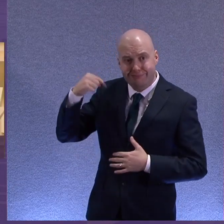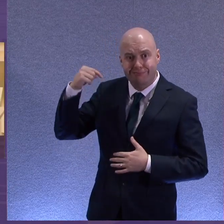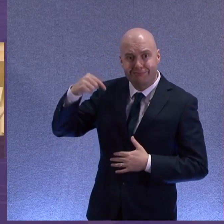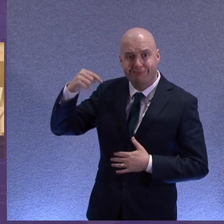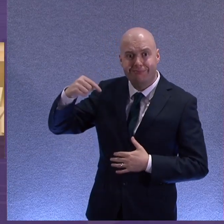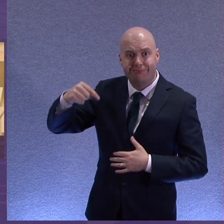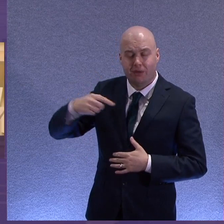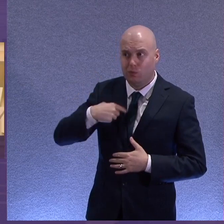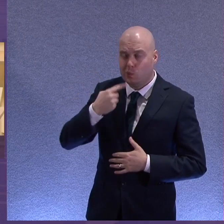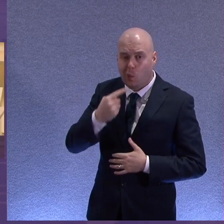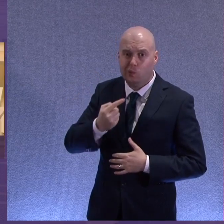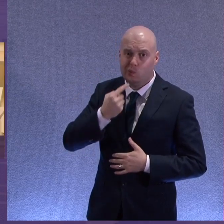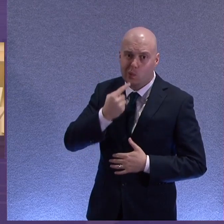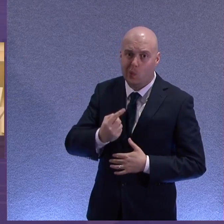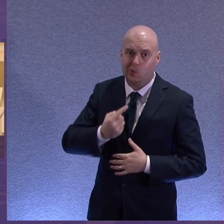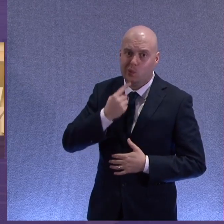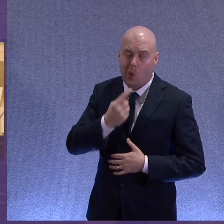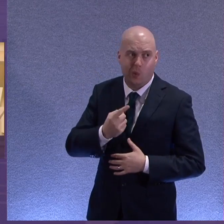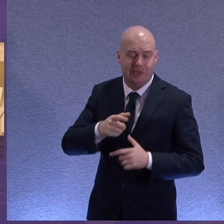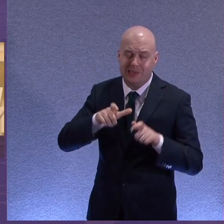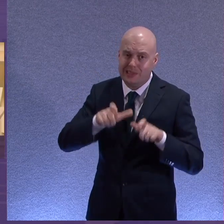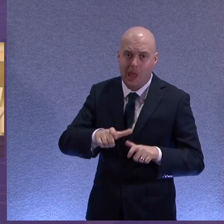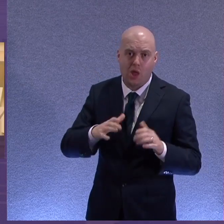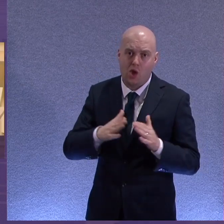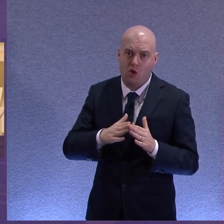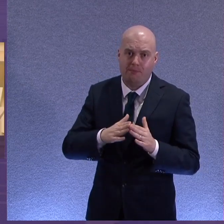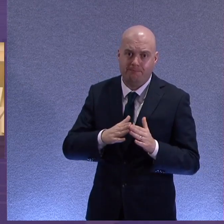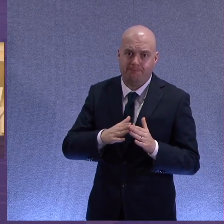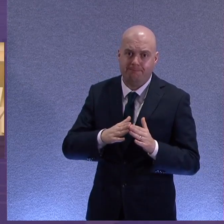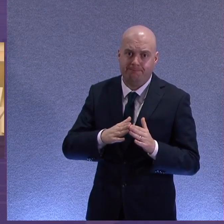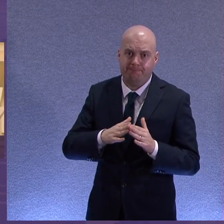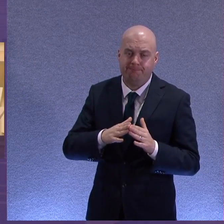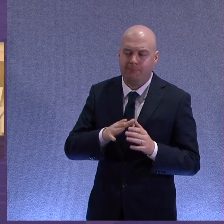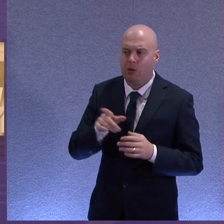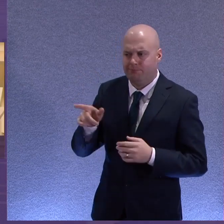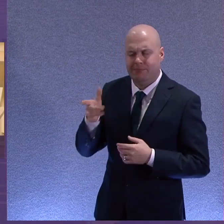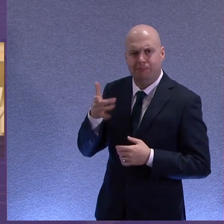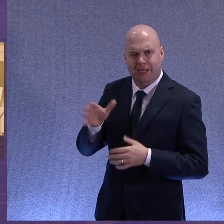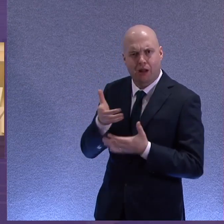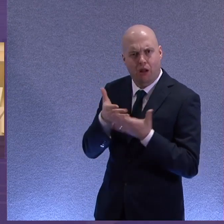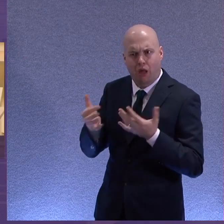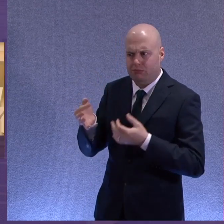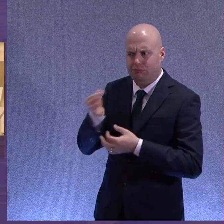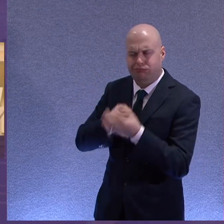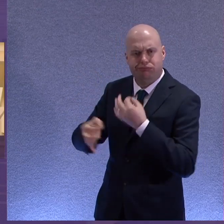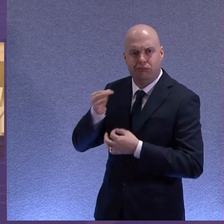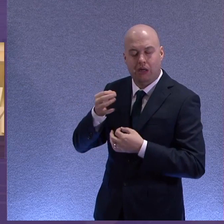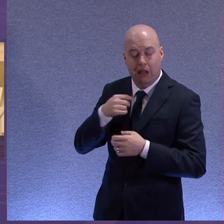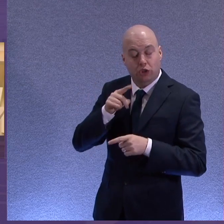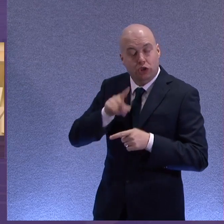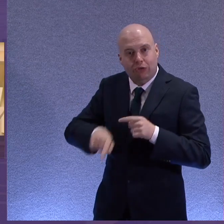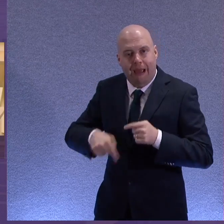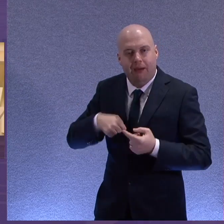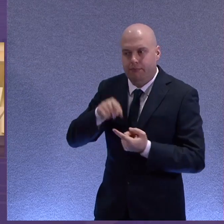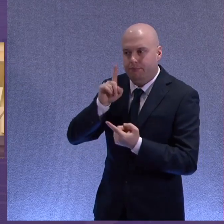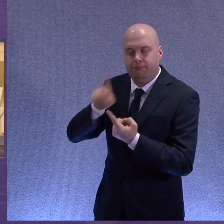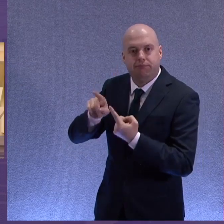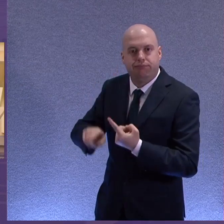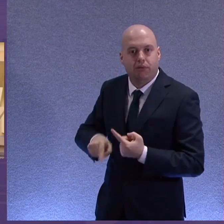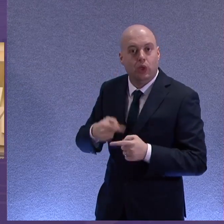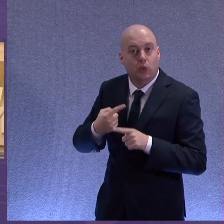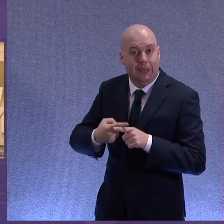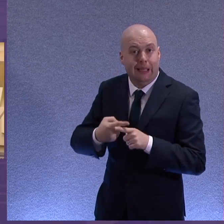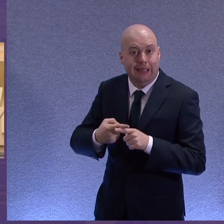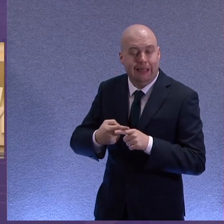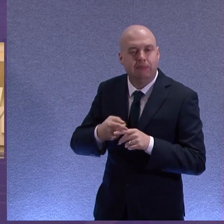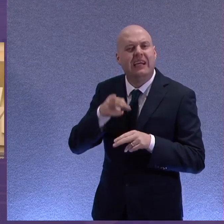do exactly that. A number of points of detail have been raised there. I'll cover them as quickly and as generally as possible. If there are points of detail